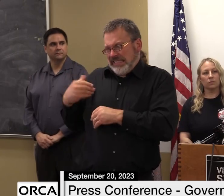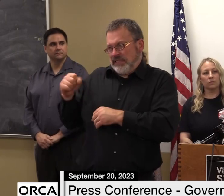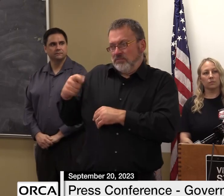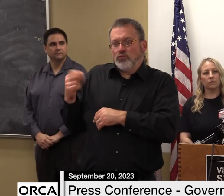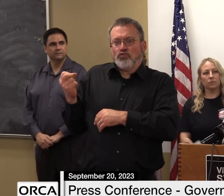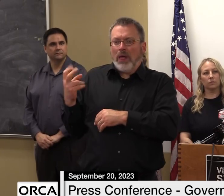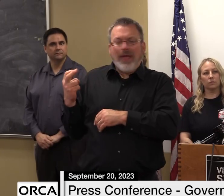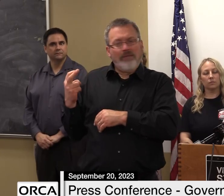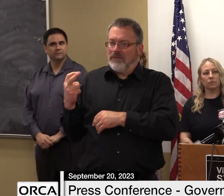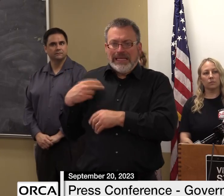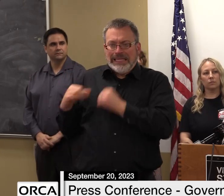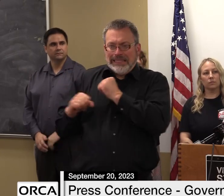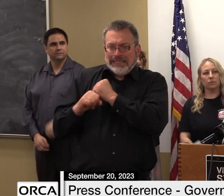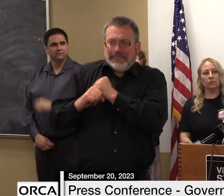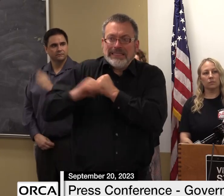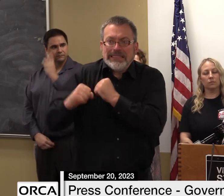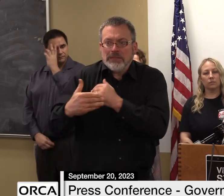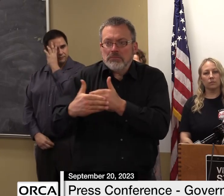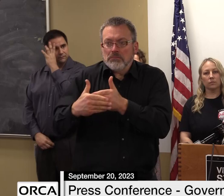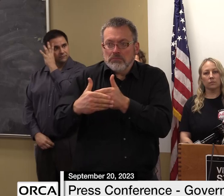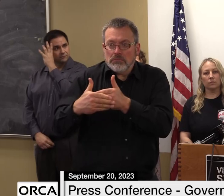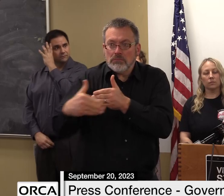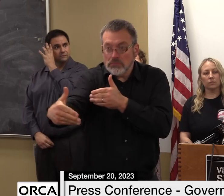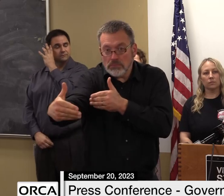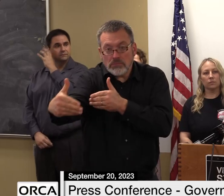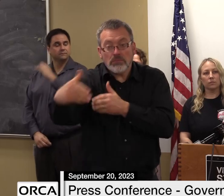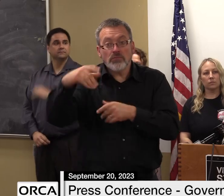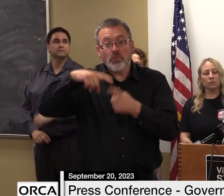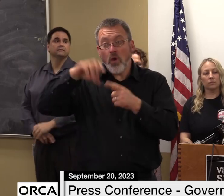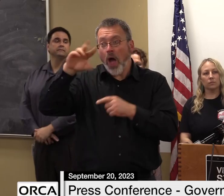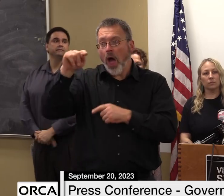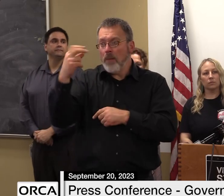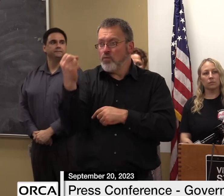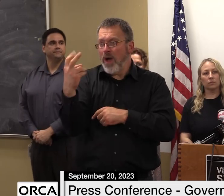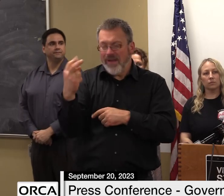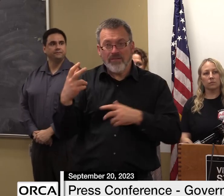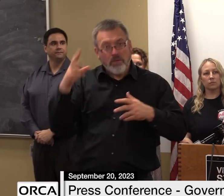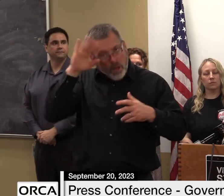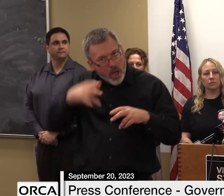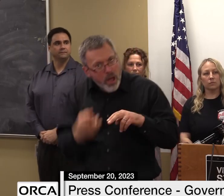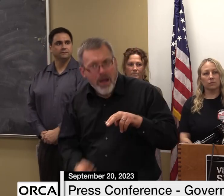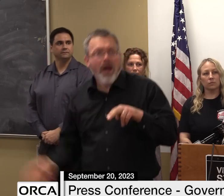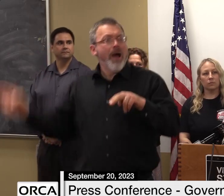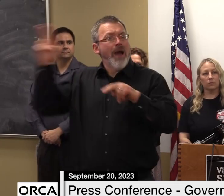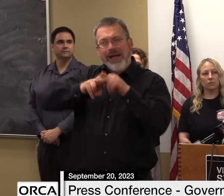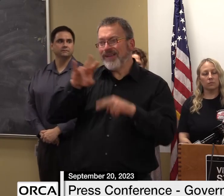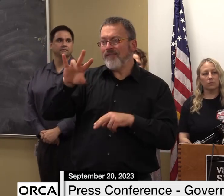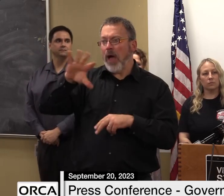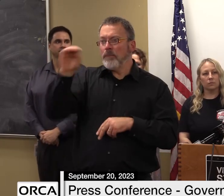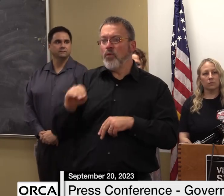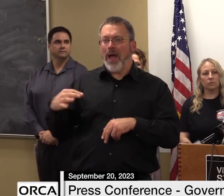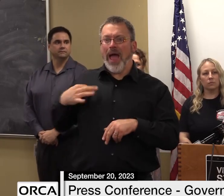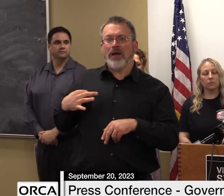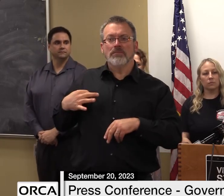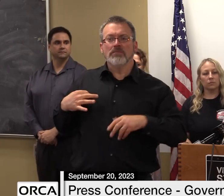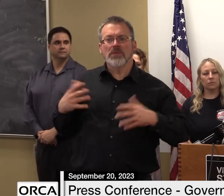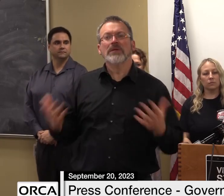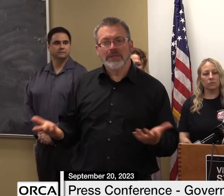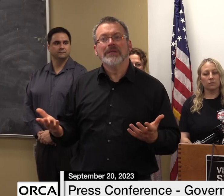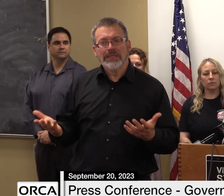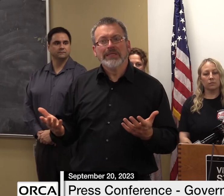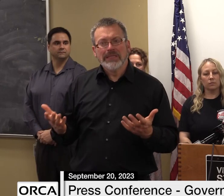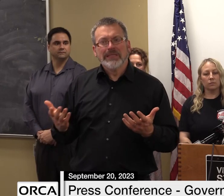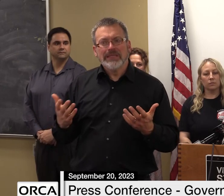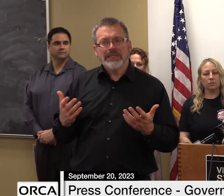for assistance who are eligible for assistance. So that means that people are out there who are eligible for help that have yet to